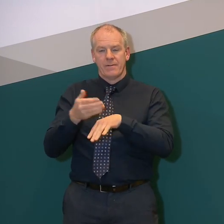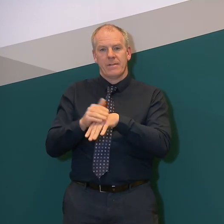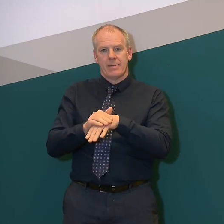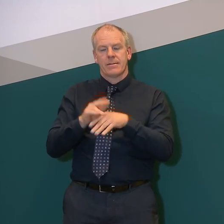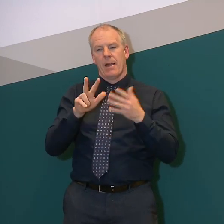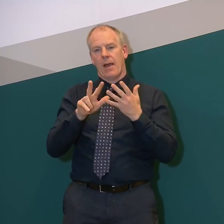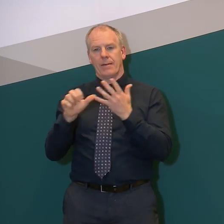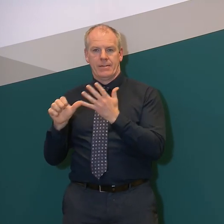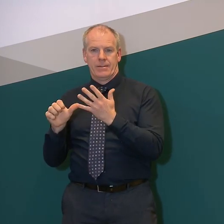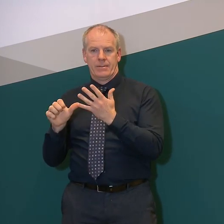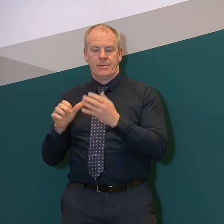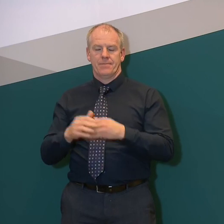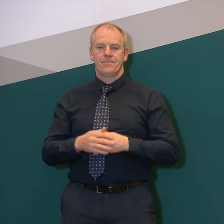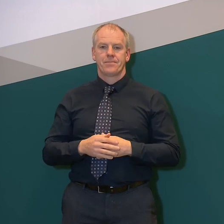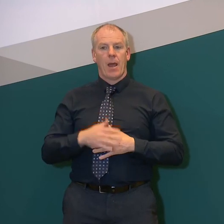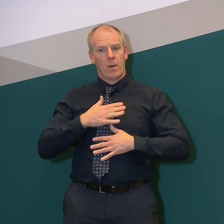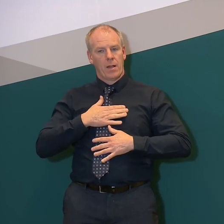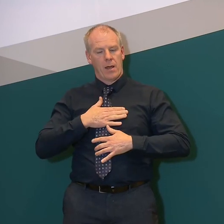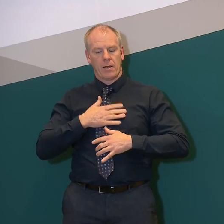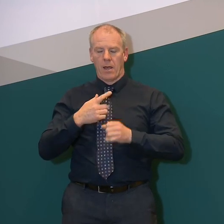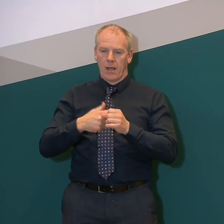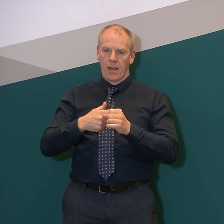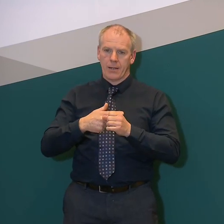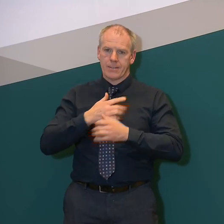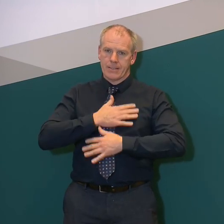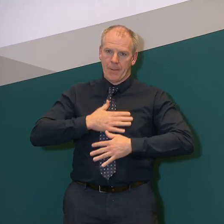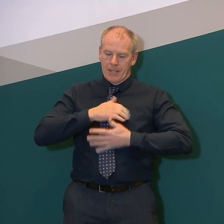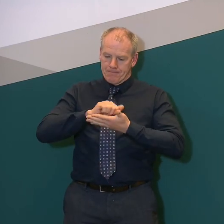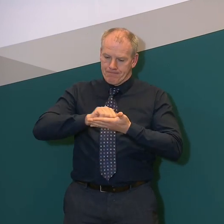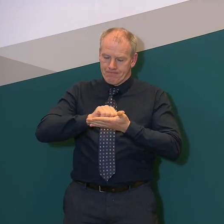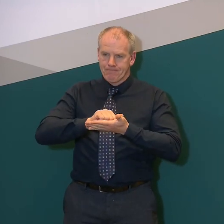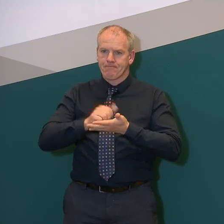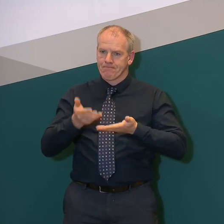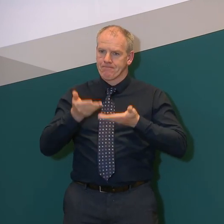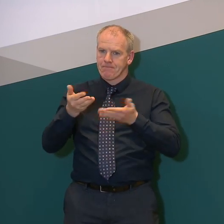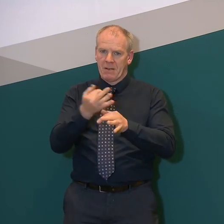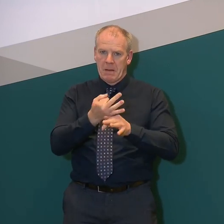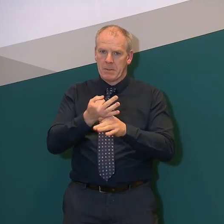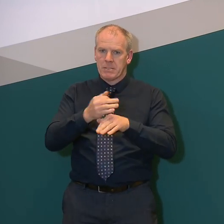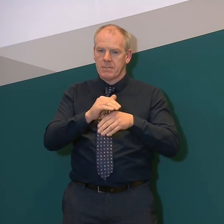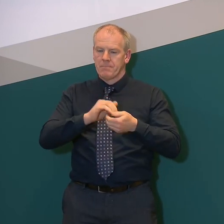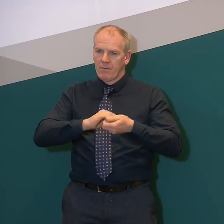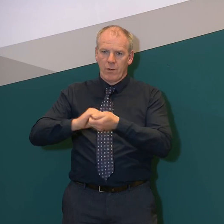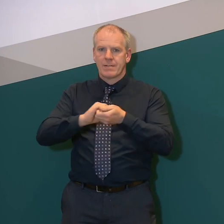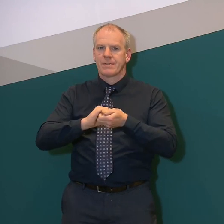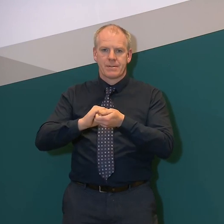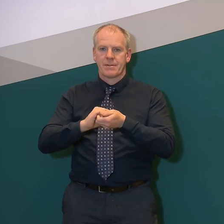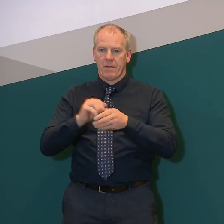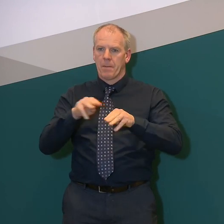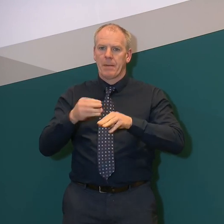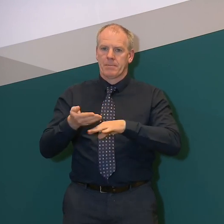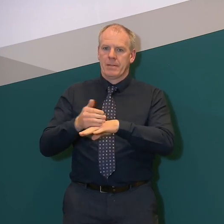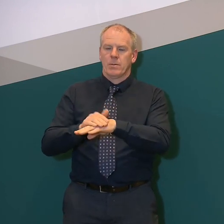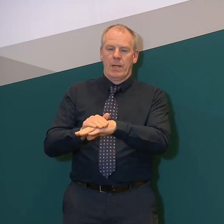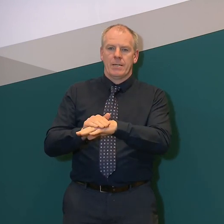86. And we'd like, again, to extend our condolences to the families and to the friends of each of the people who's lost their